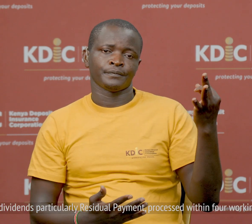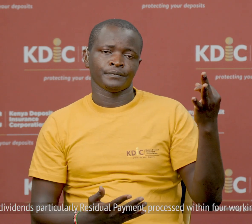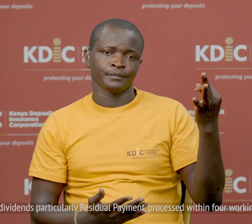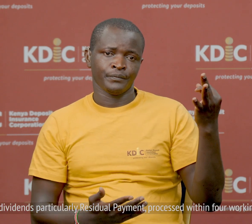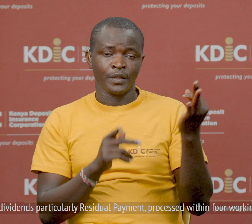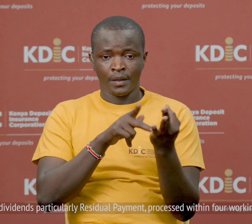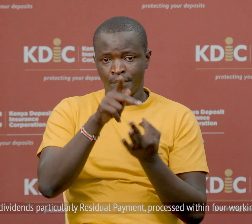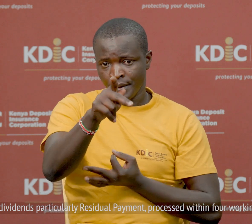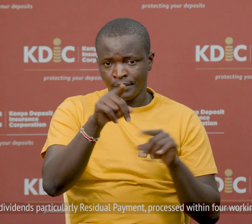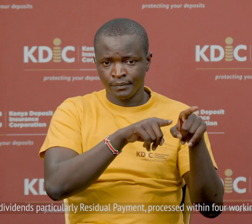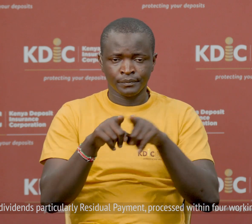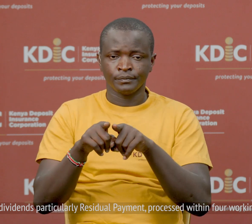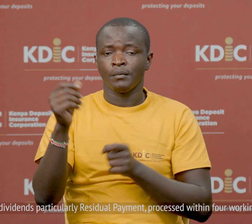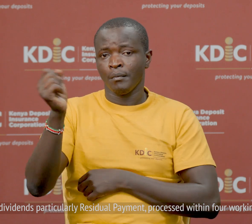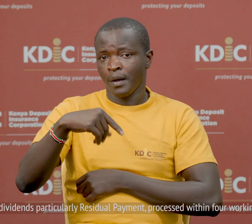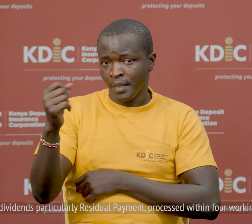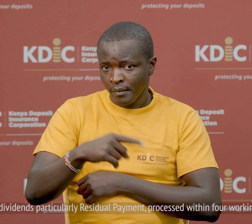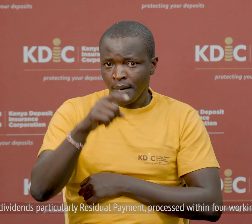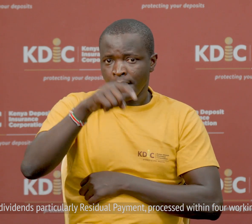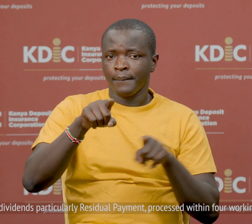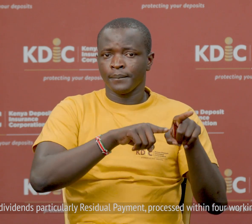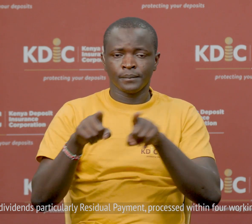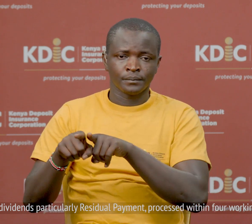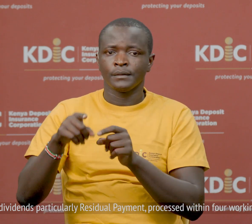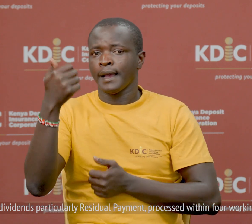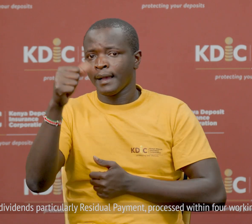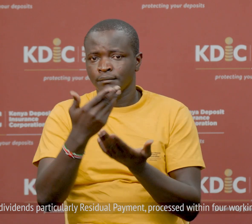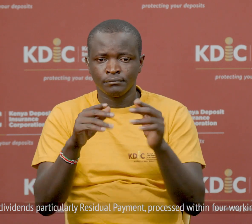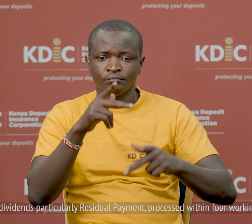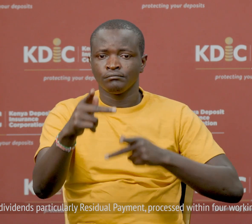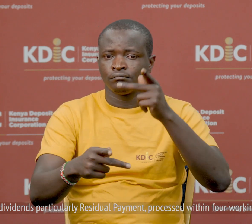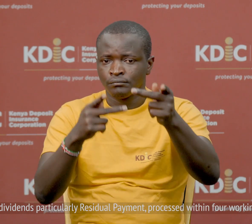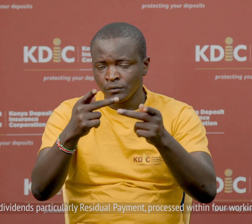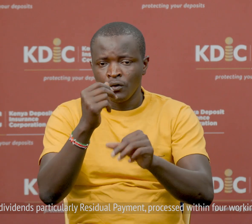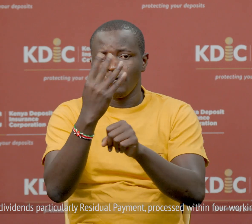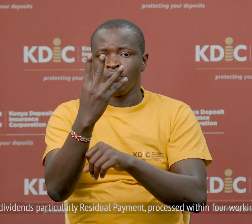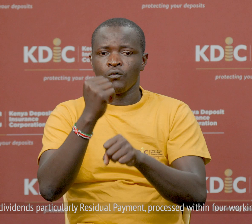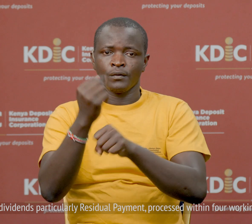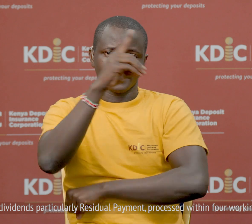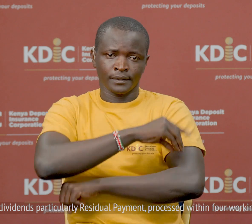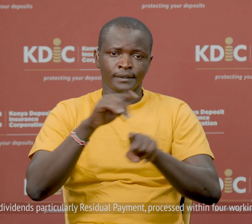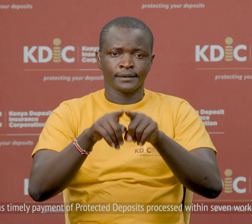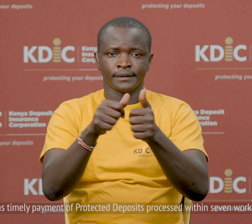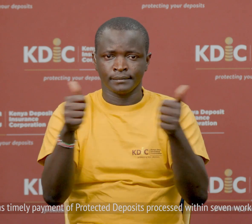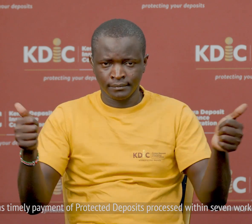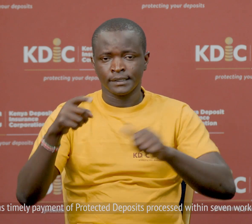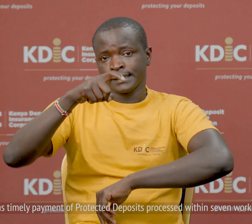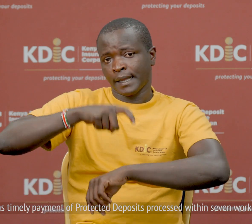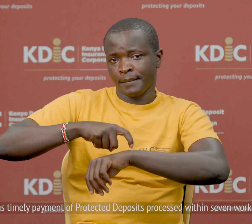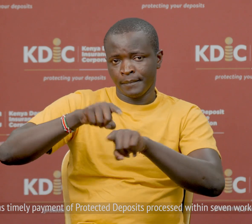3. Payment of dividends, particularly residual payments processed within 4 working days, as well as timely payment